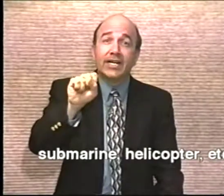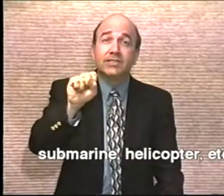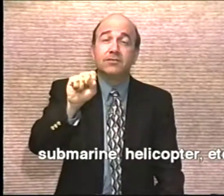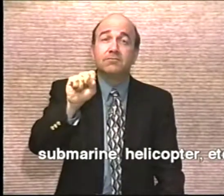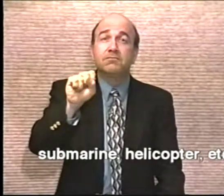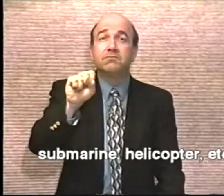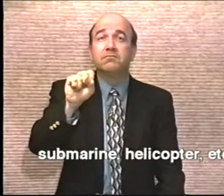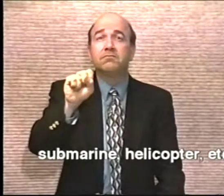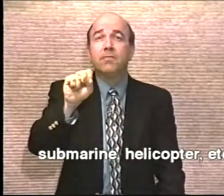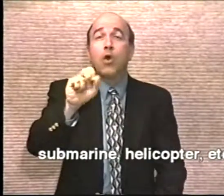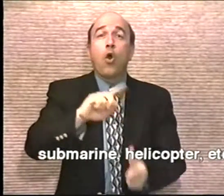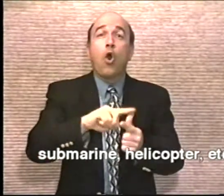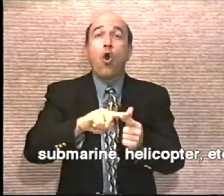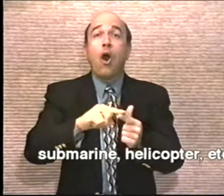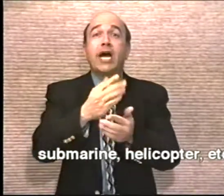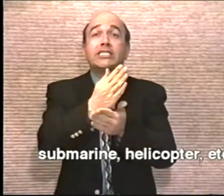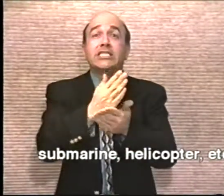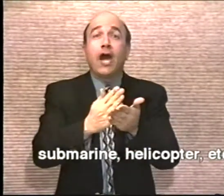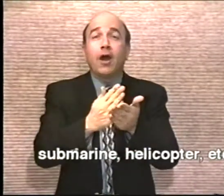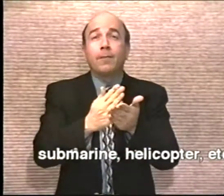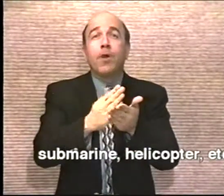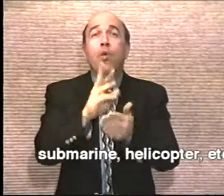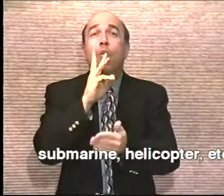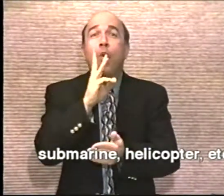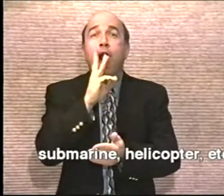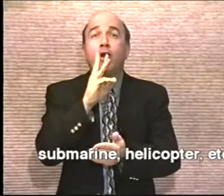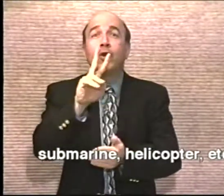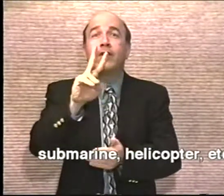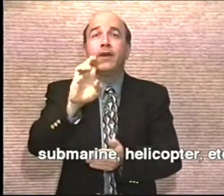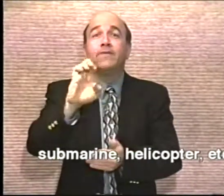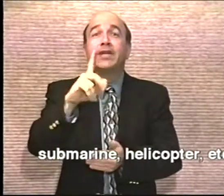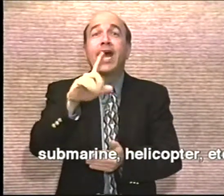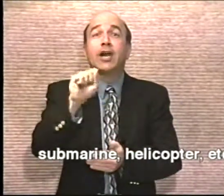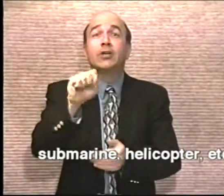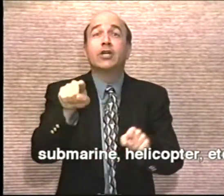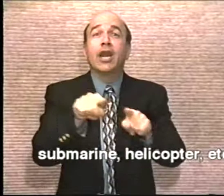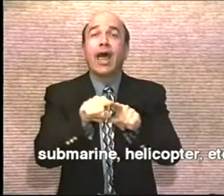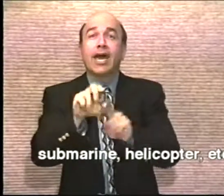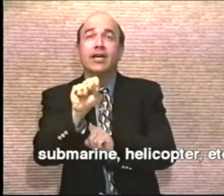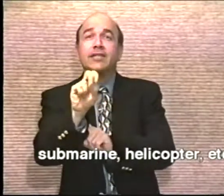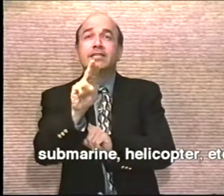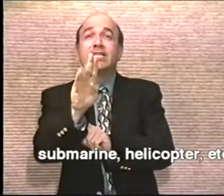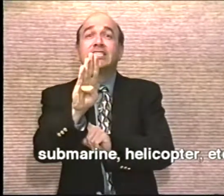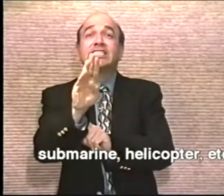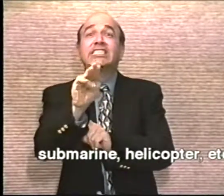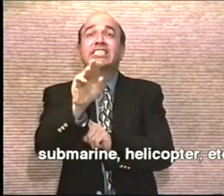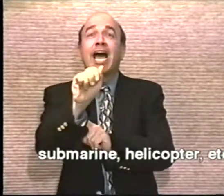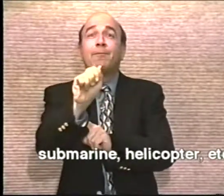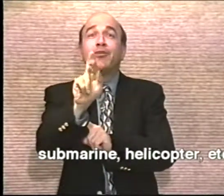van, or some water vehicles like